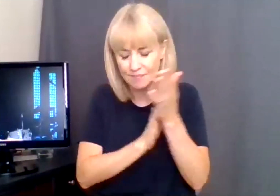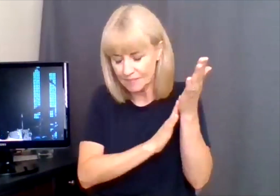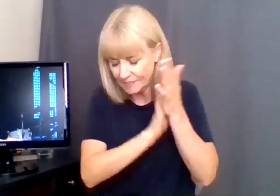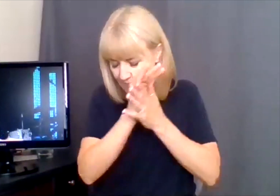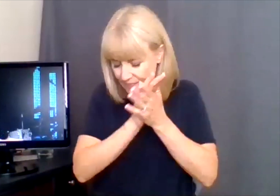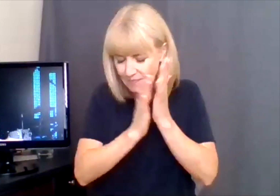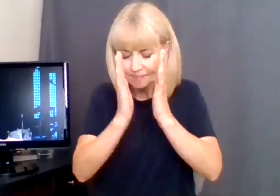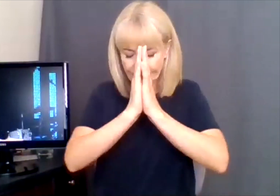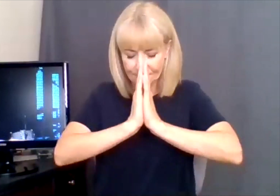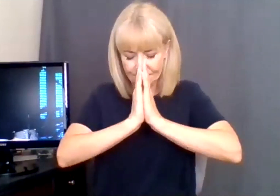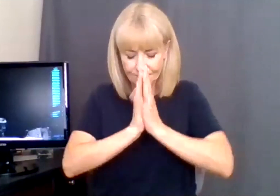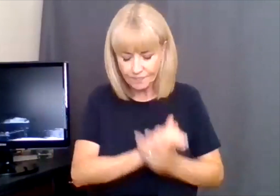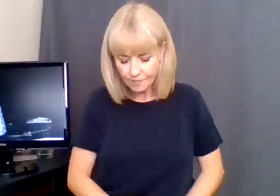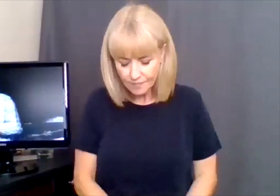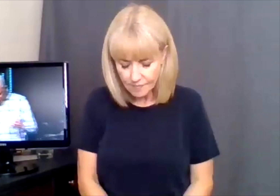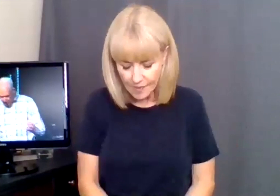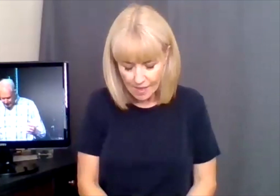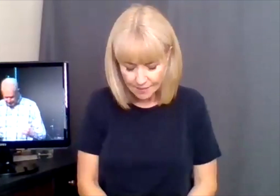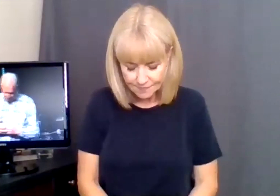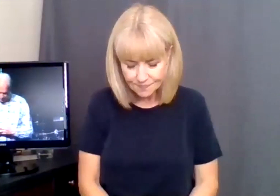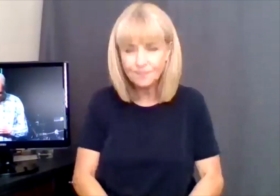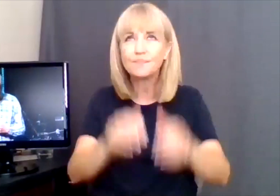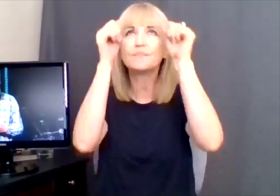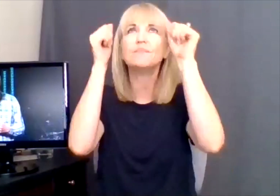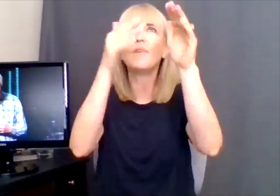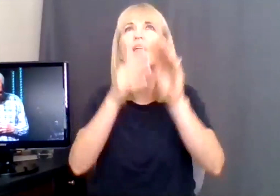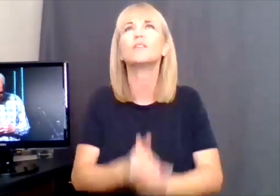Father, we thank you for your gifts.